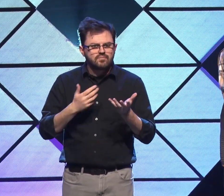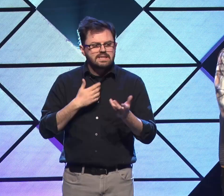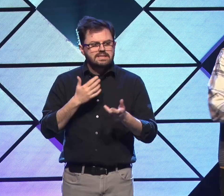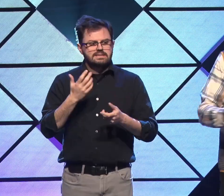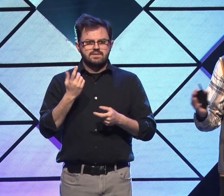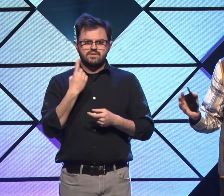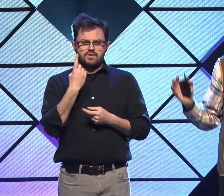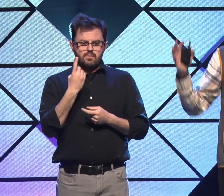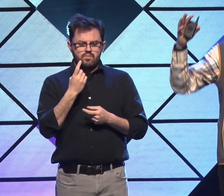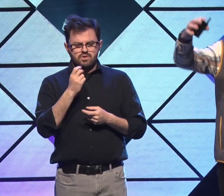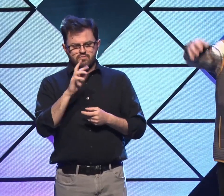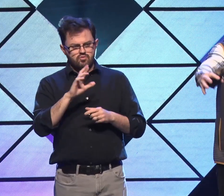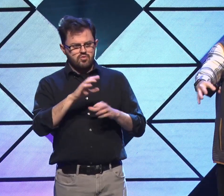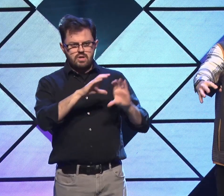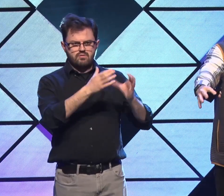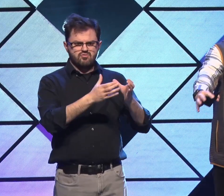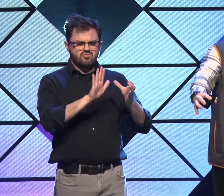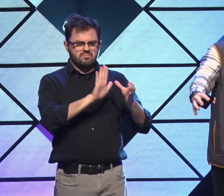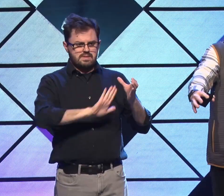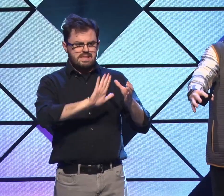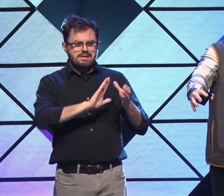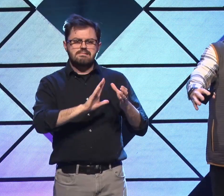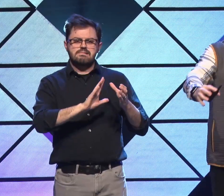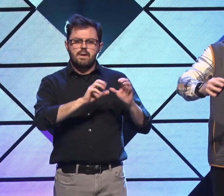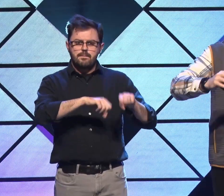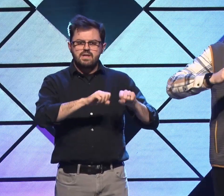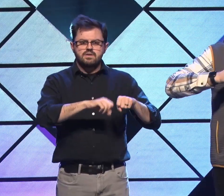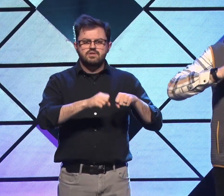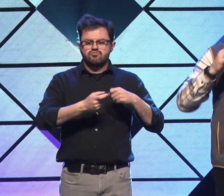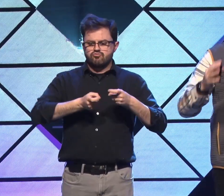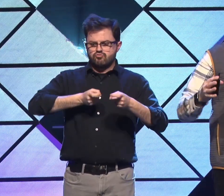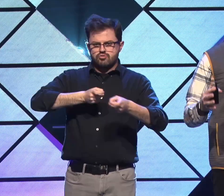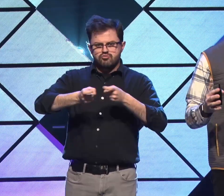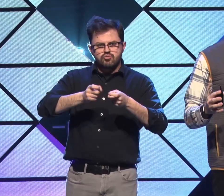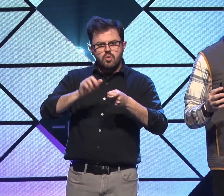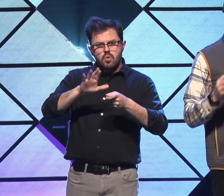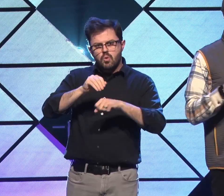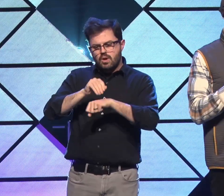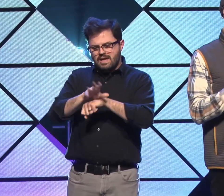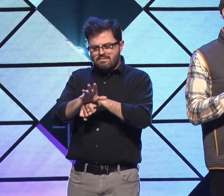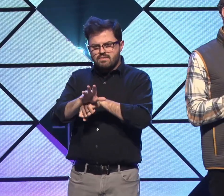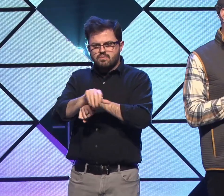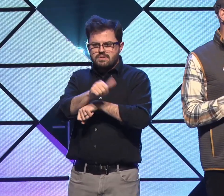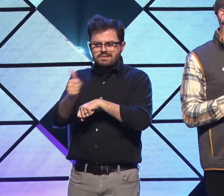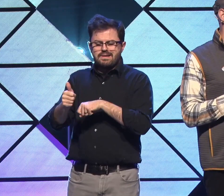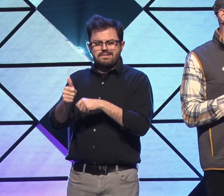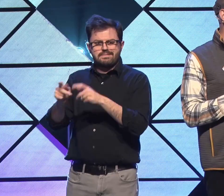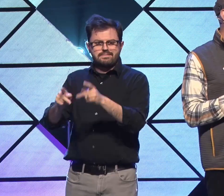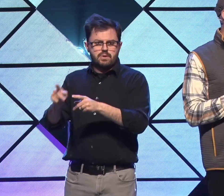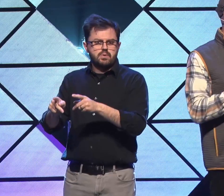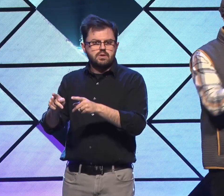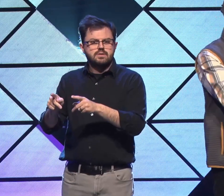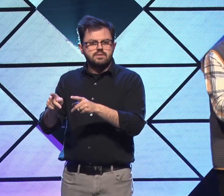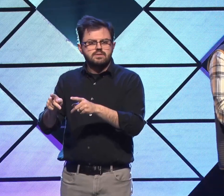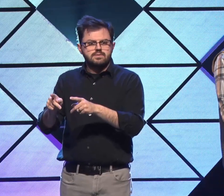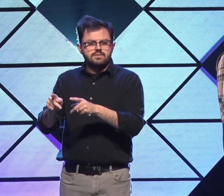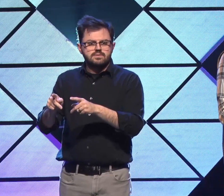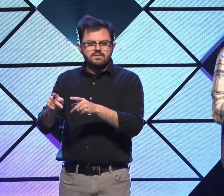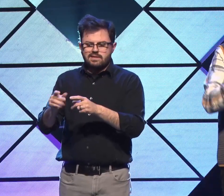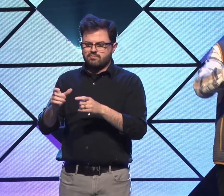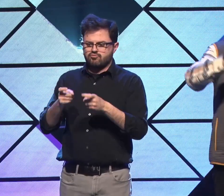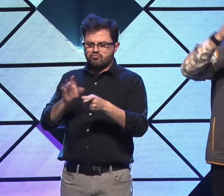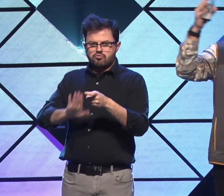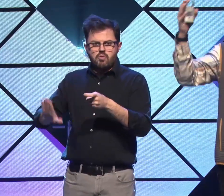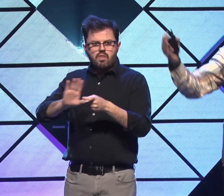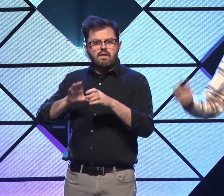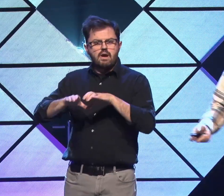a group to exert control or influence over others, right? And other people's